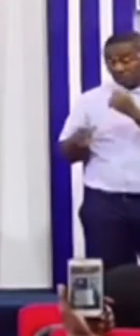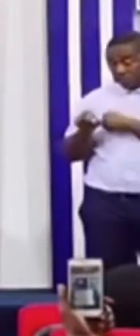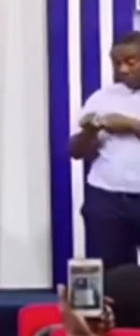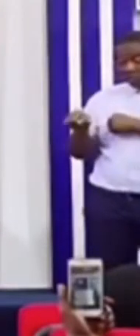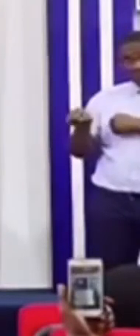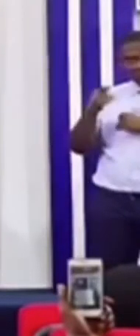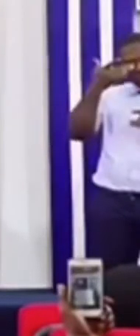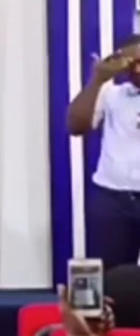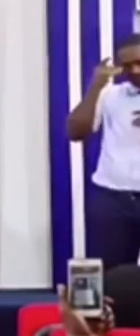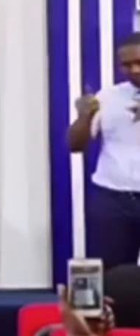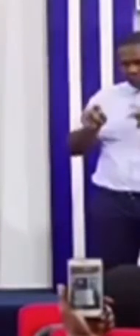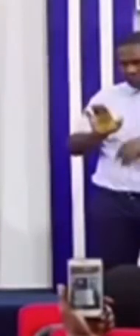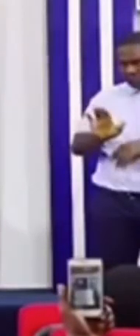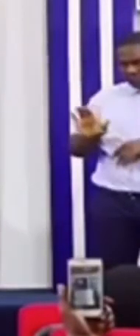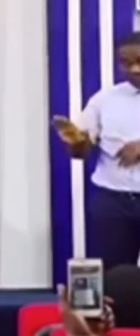For both patients,